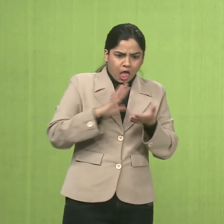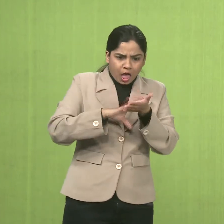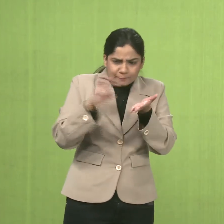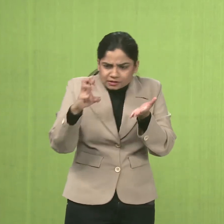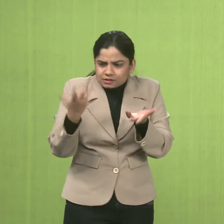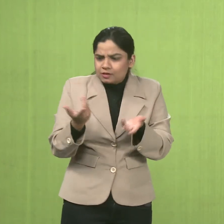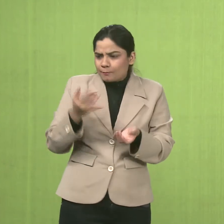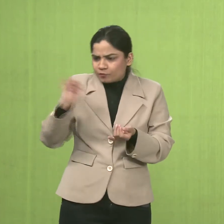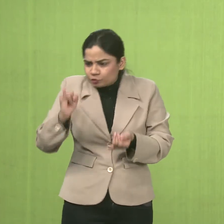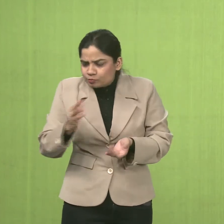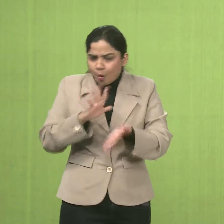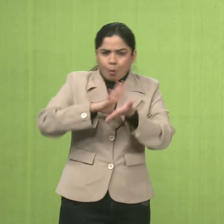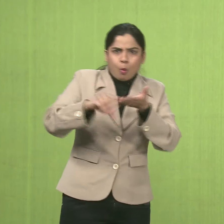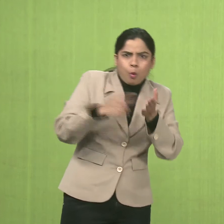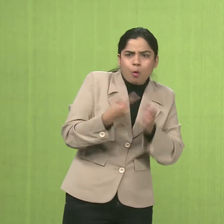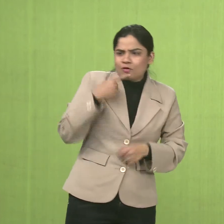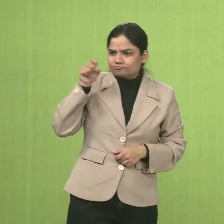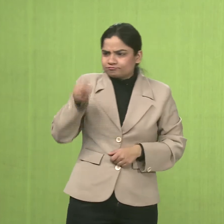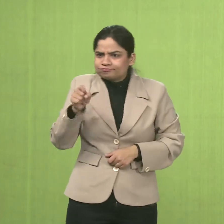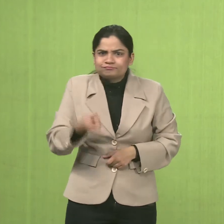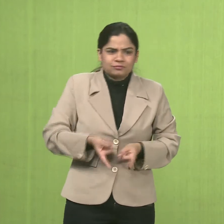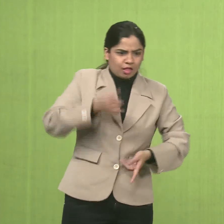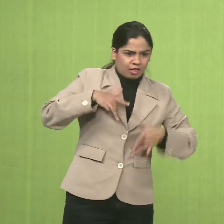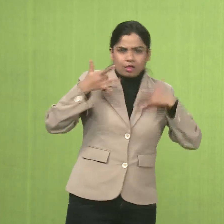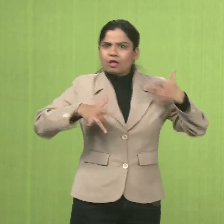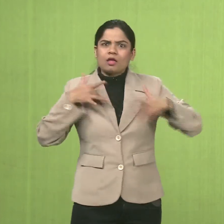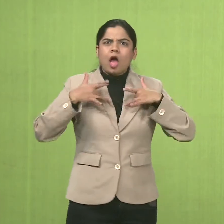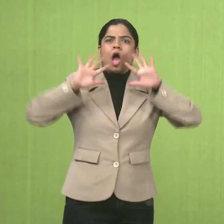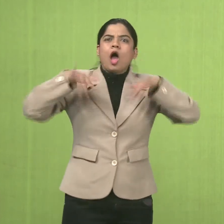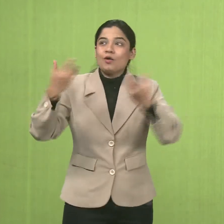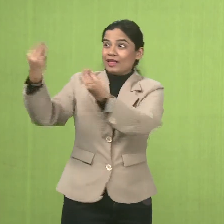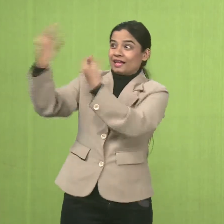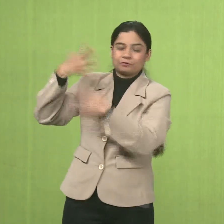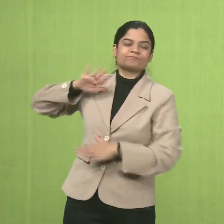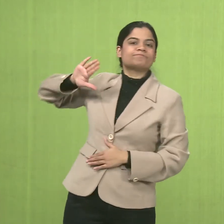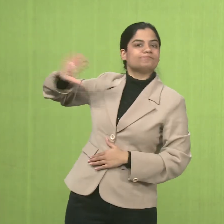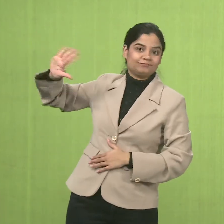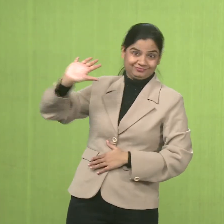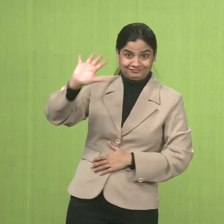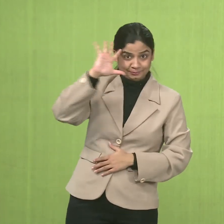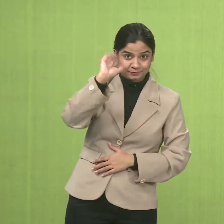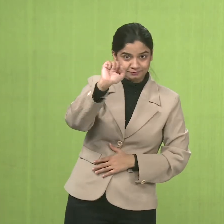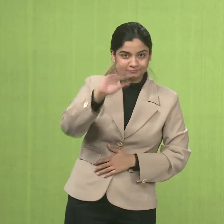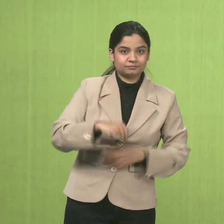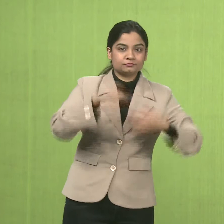First is be it about menstruation, different feelings that the bodily changes they are going